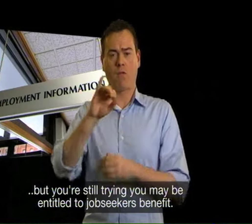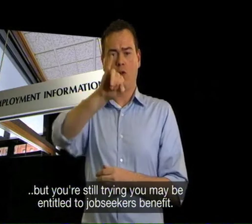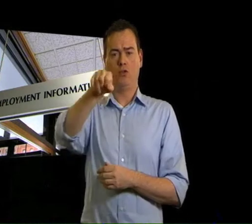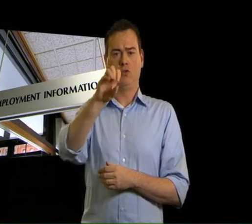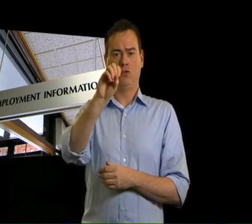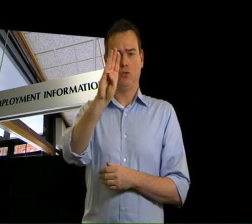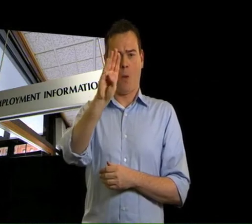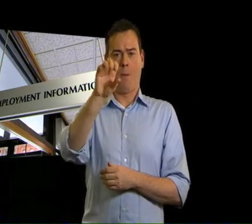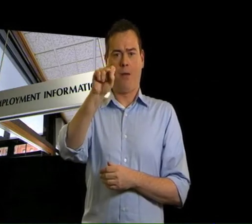benefit.